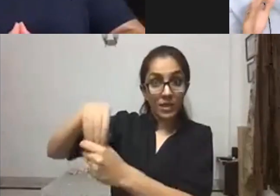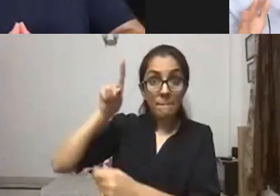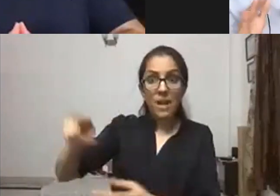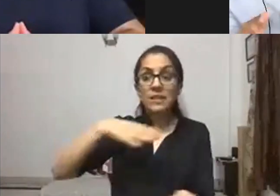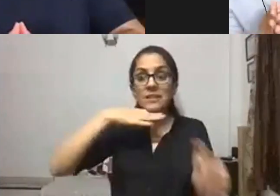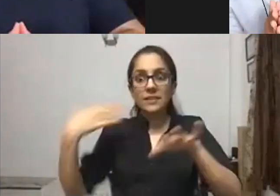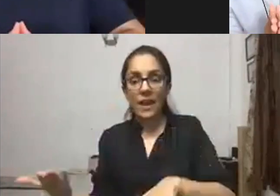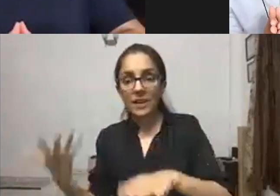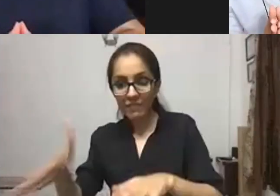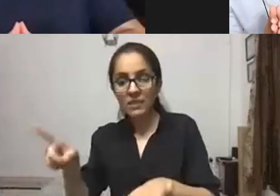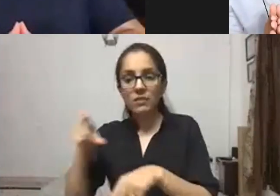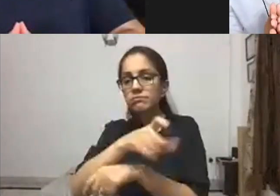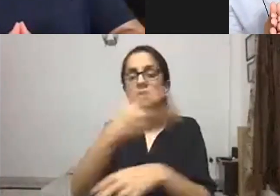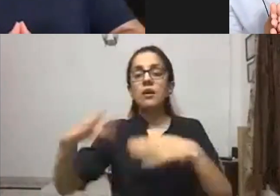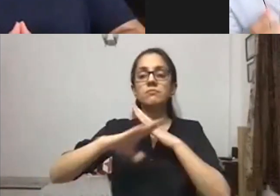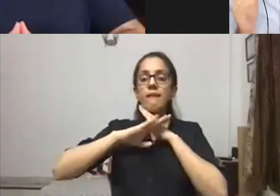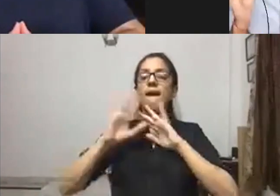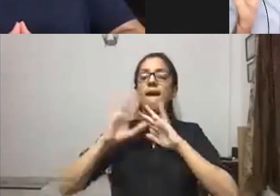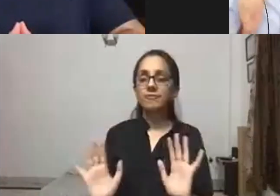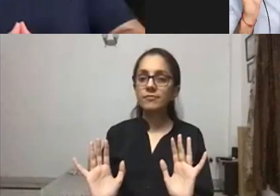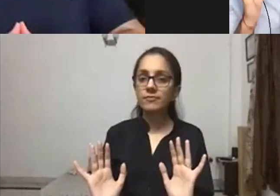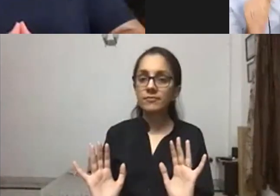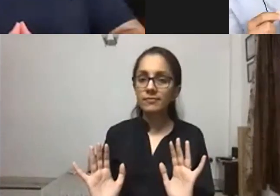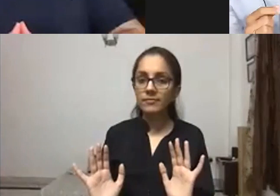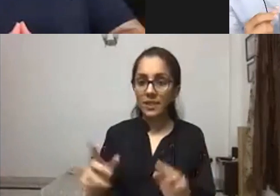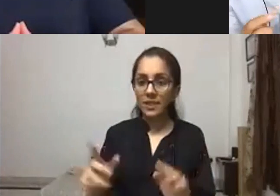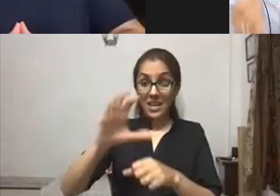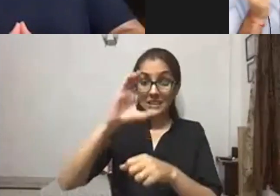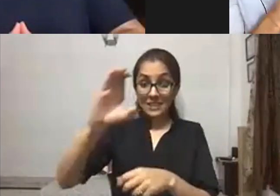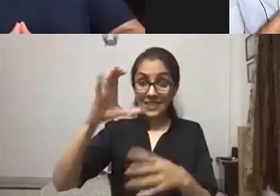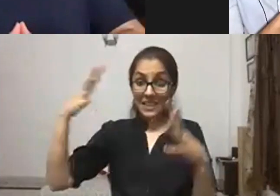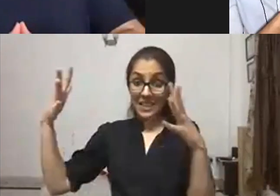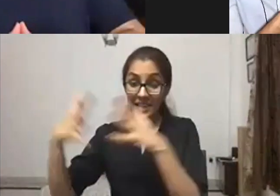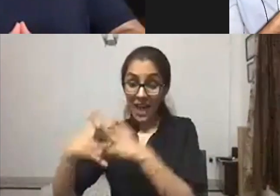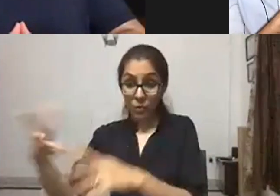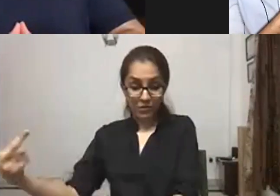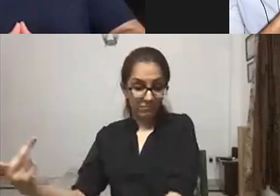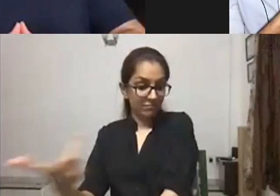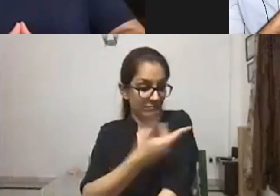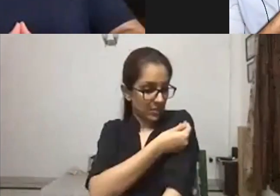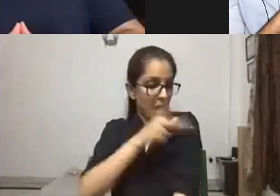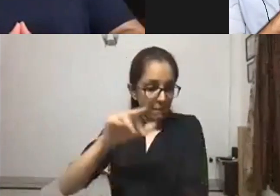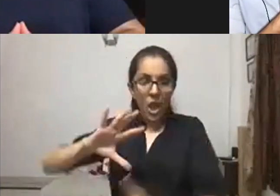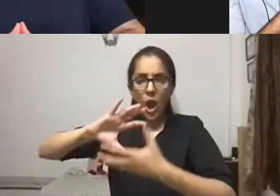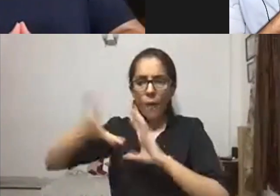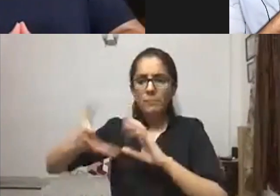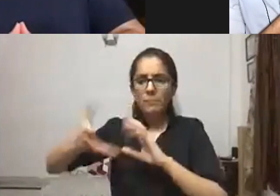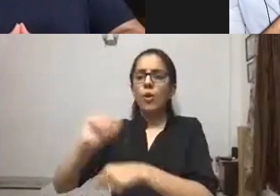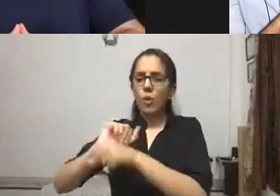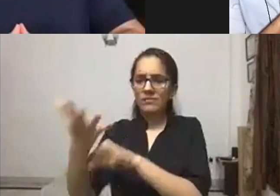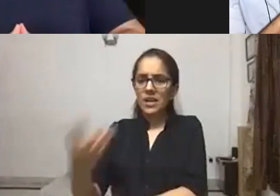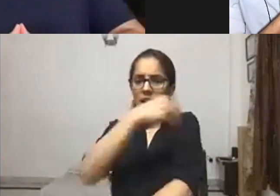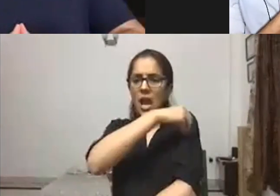and inactivated coronavirus. So when you give Covaxin, you are giving yourself coronavirus, but it is a